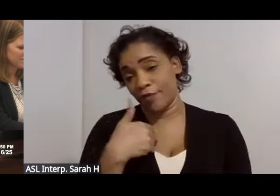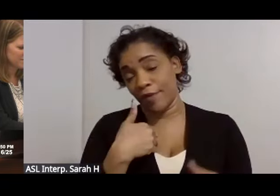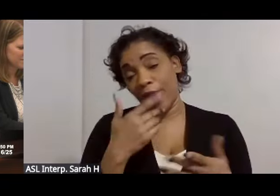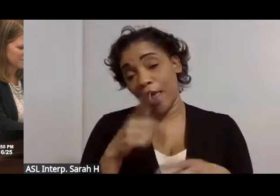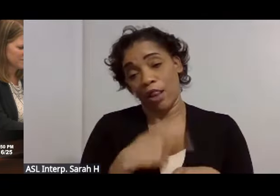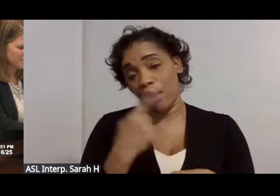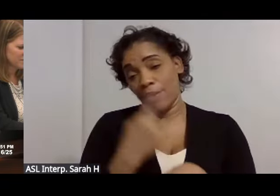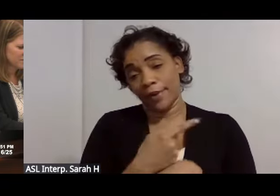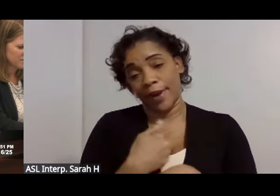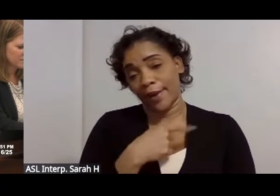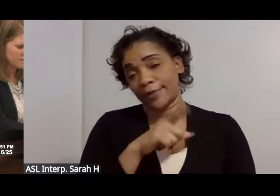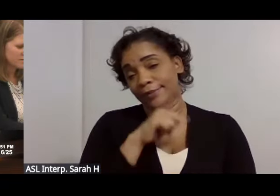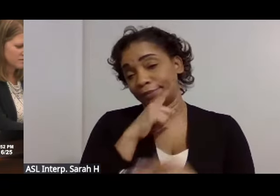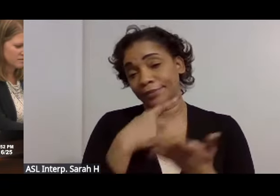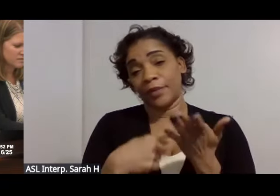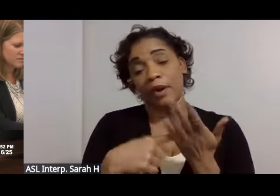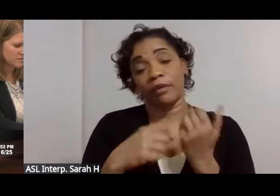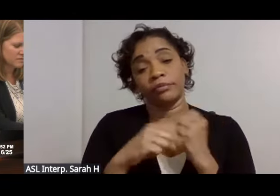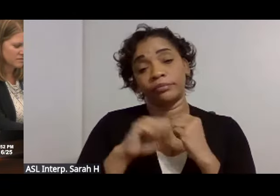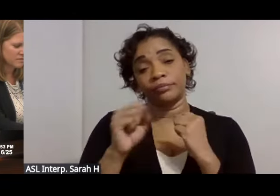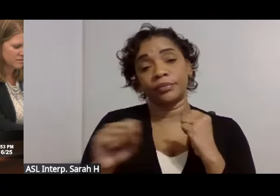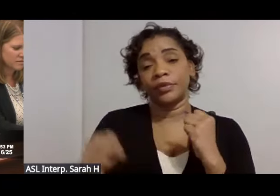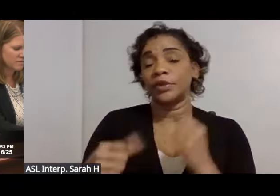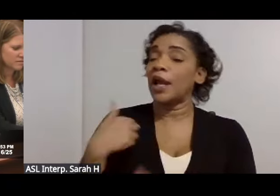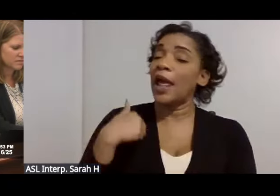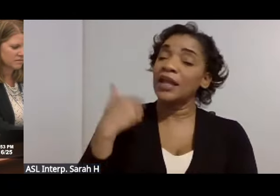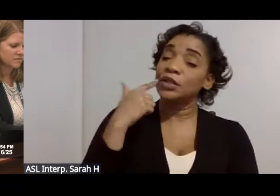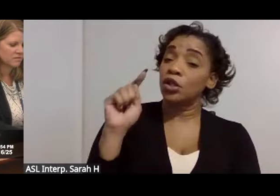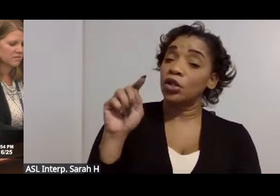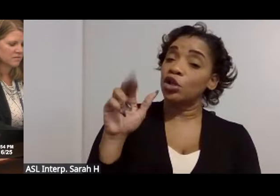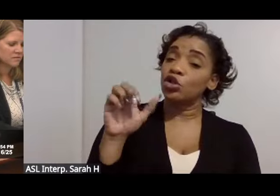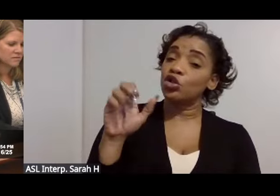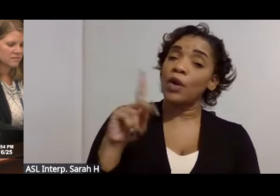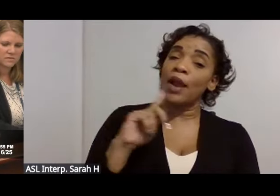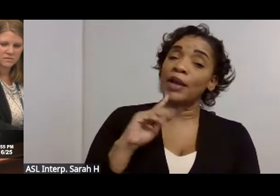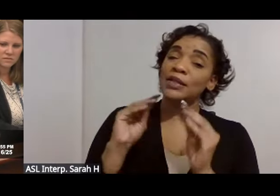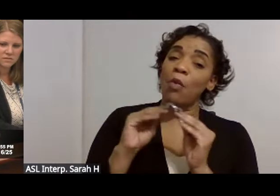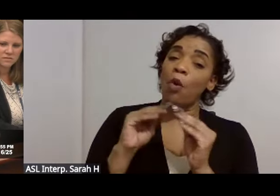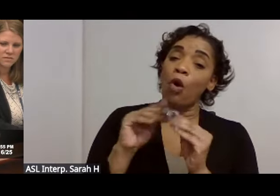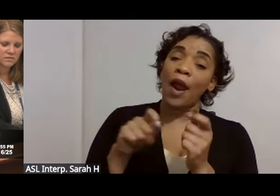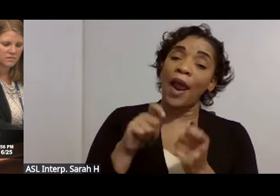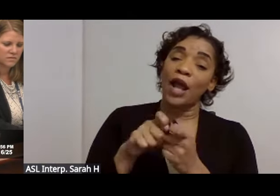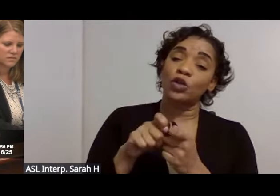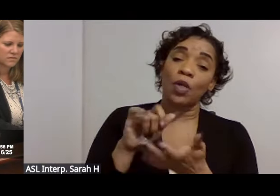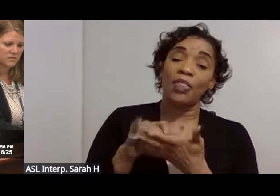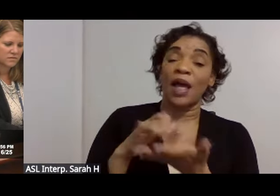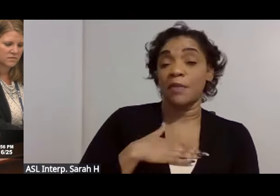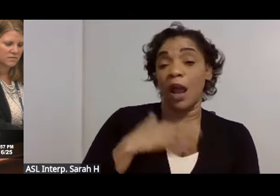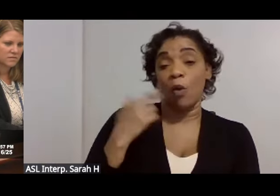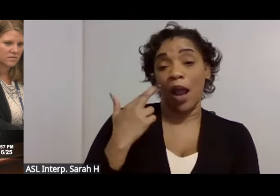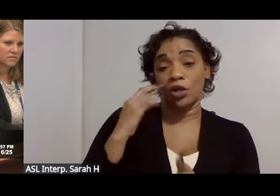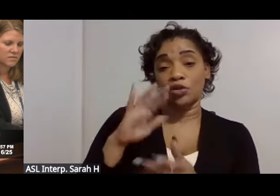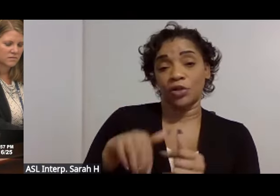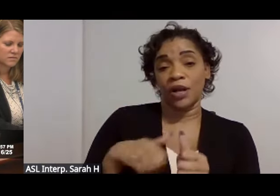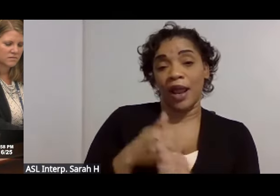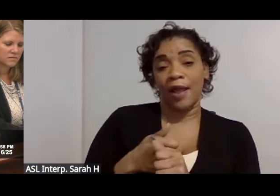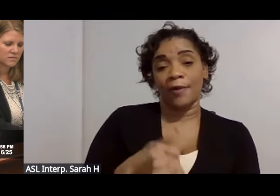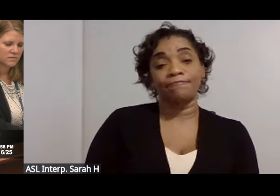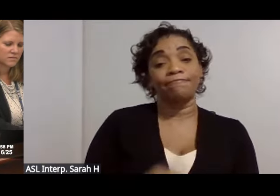that's fine. It is not, I just think track is more accurate. So that's my main rationale. Thank you very much.